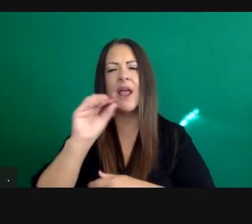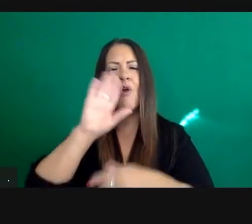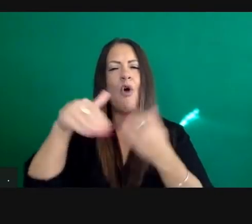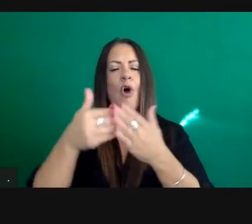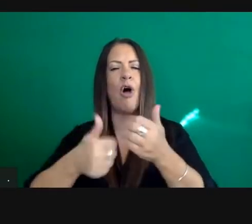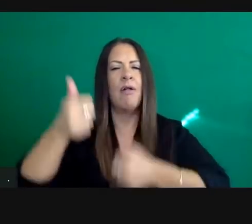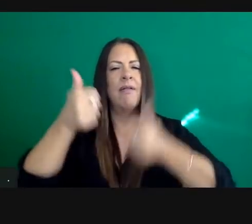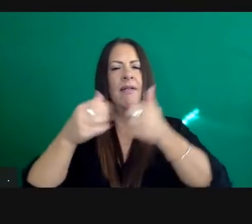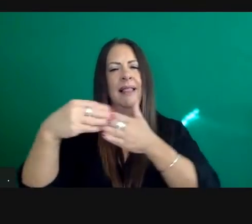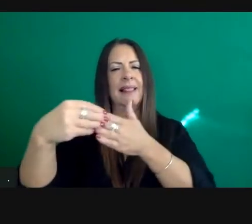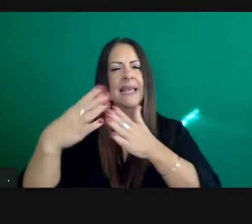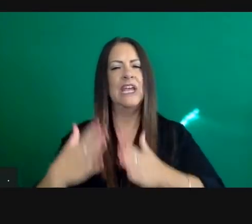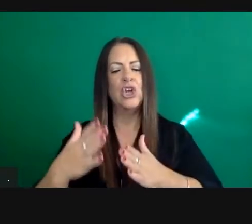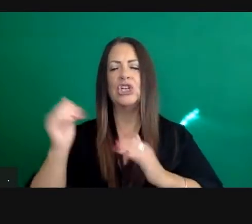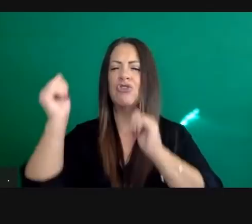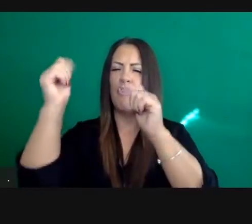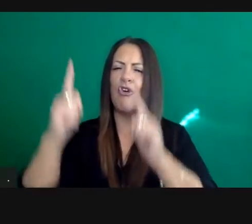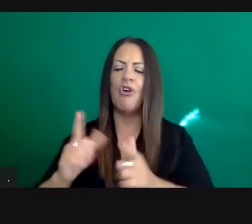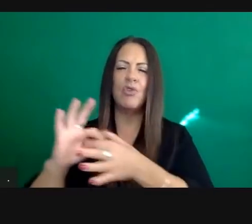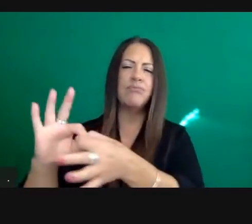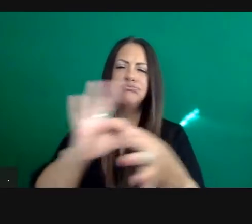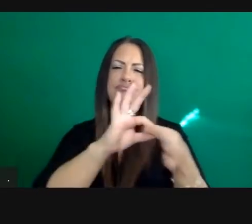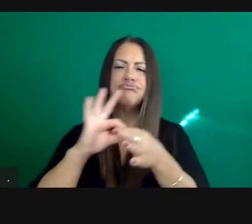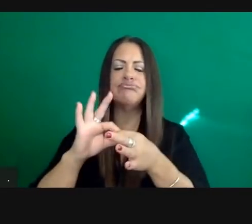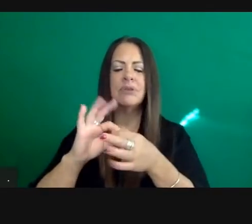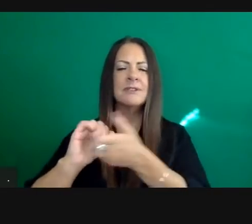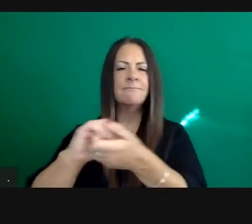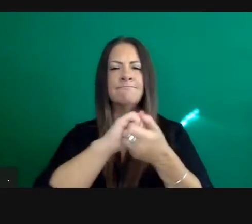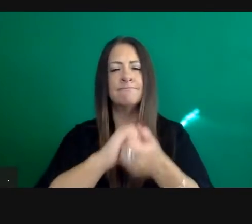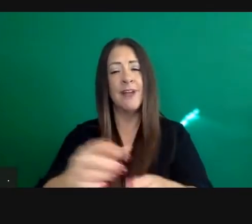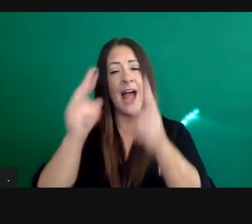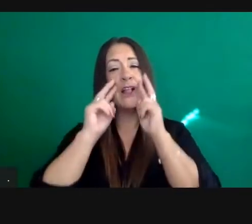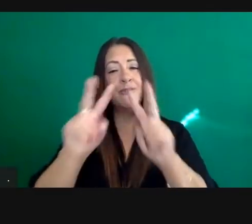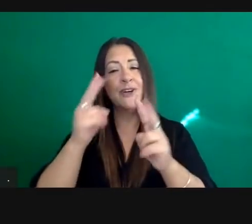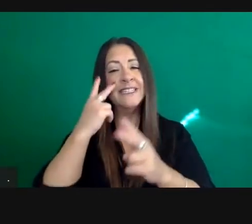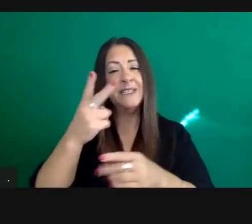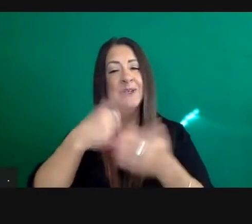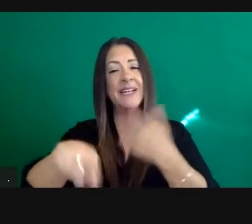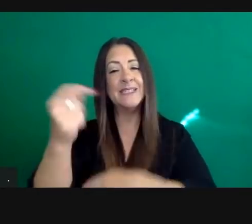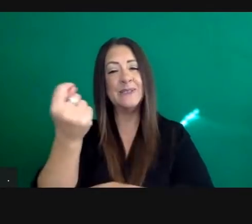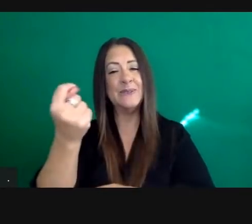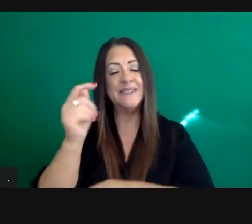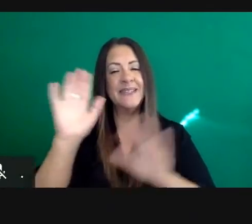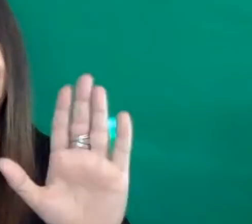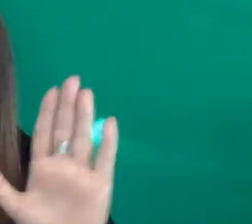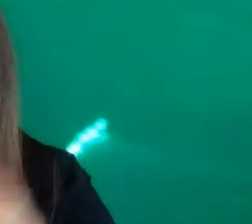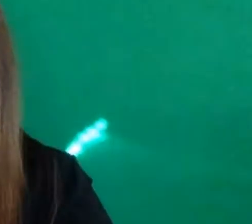the state, and just look forward to seeing you again next week. Thank you.